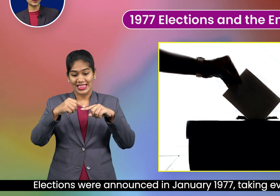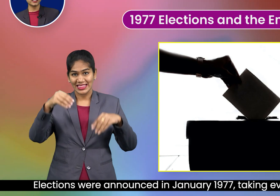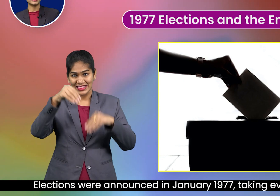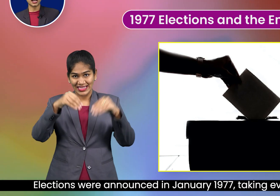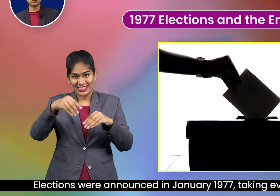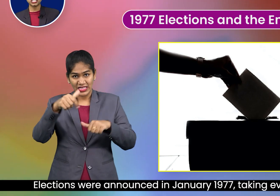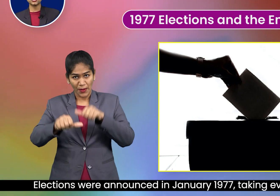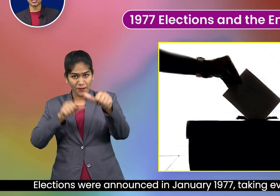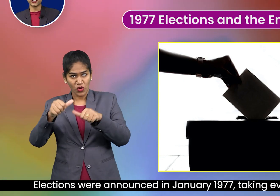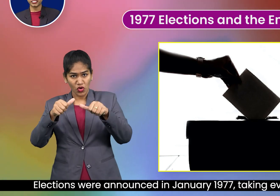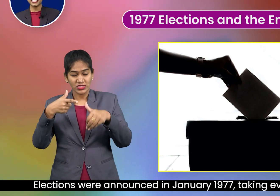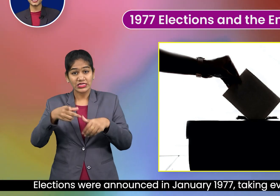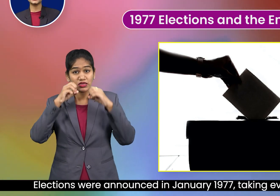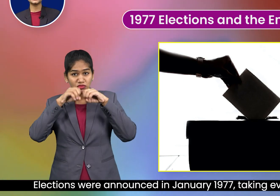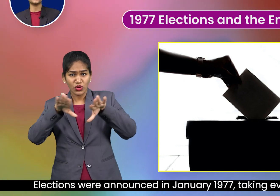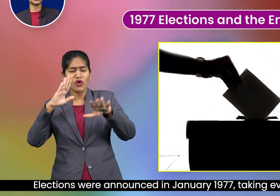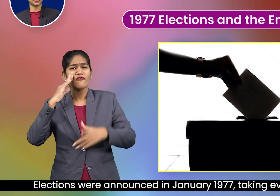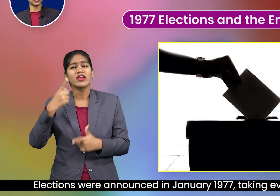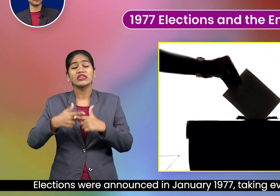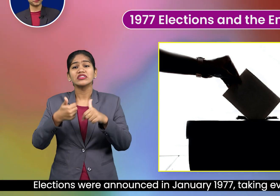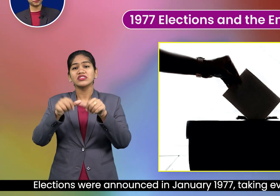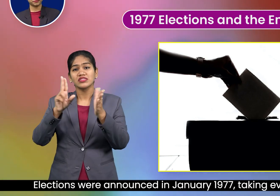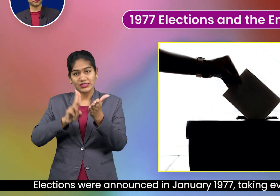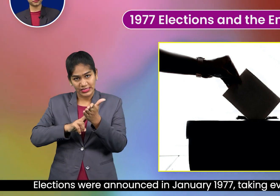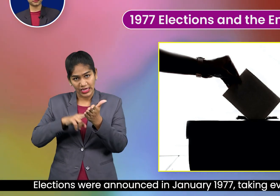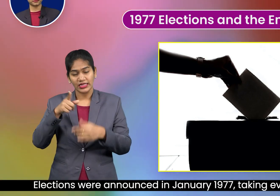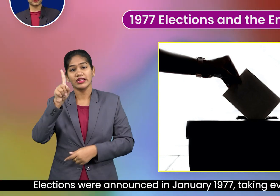Elections were announced in January 1977,